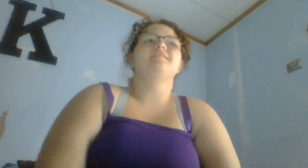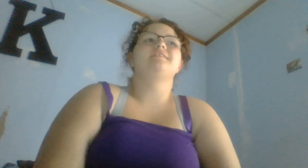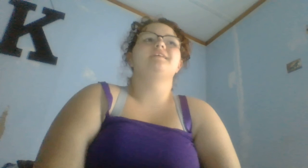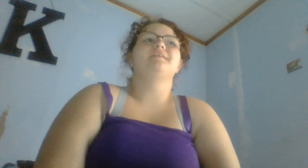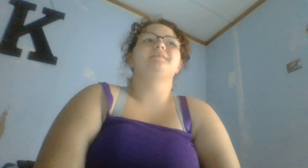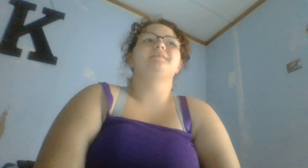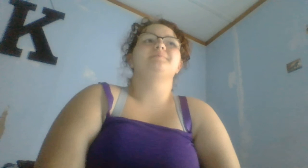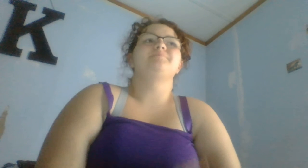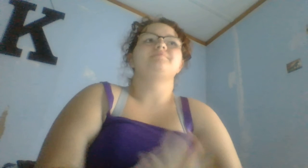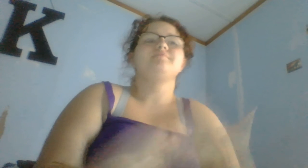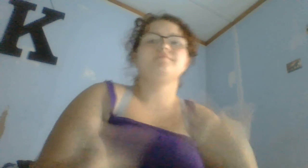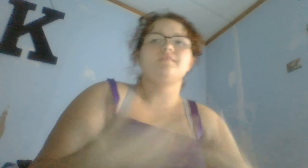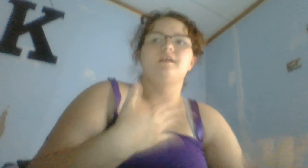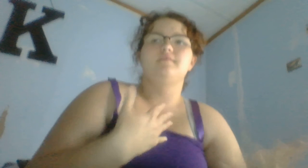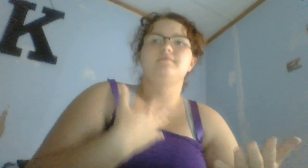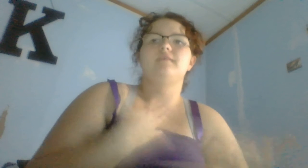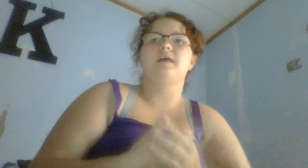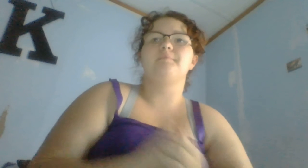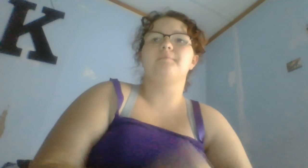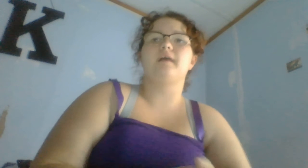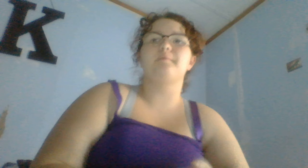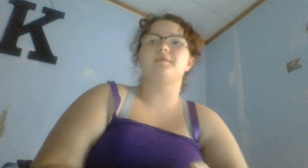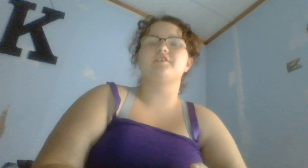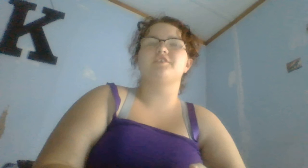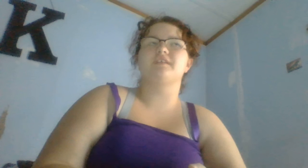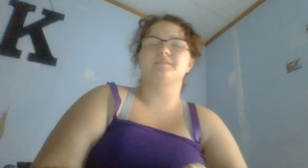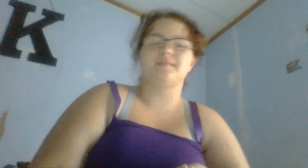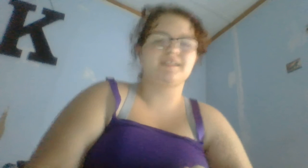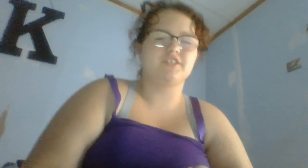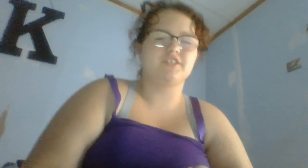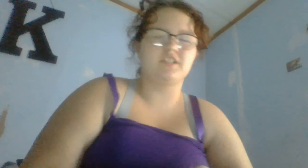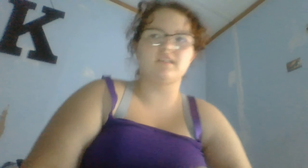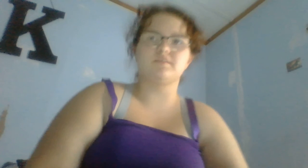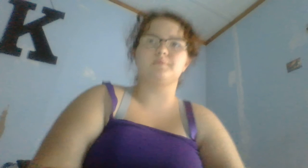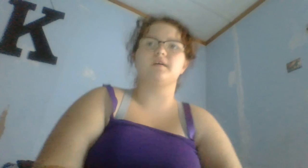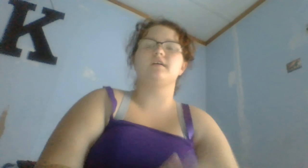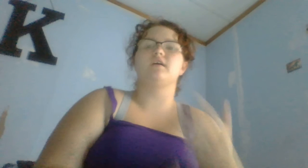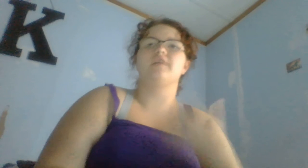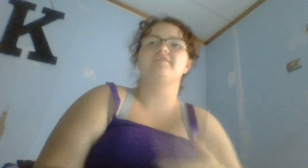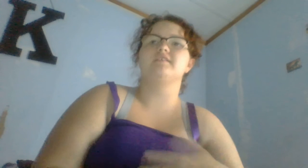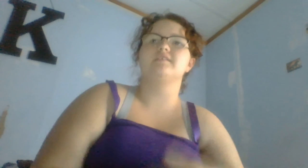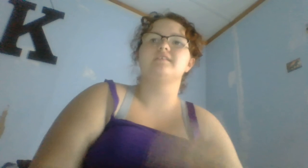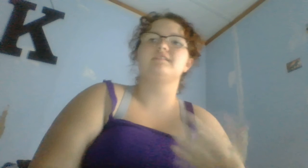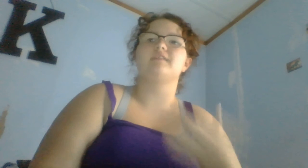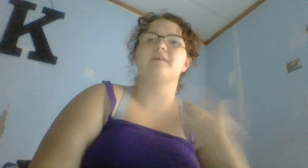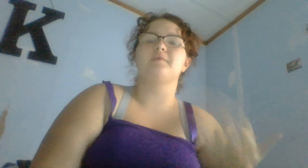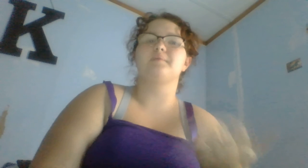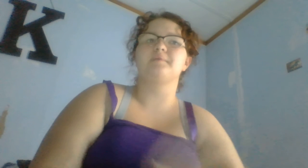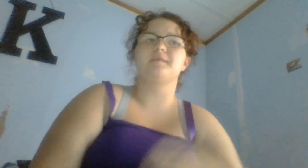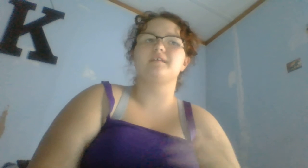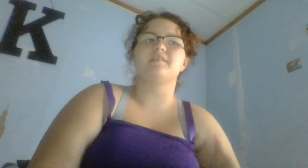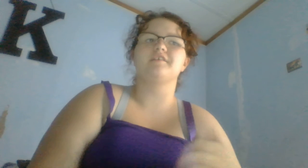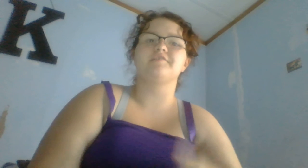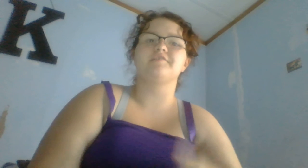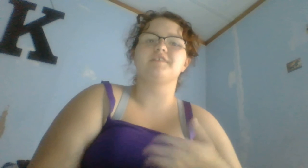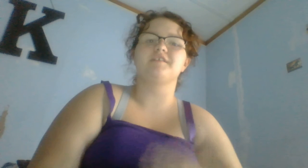um i'm i'm pretty sure things might not change but obviously i will be making another video